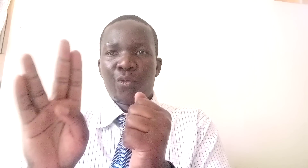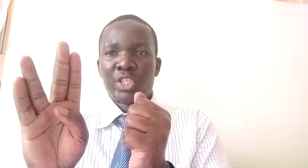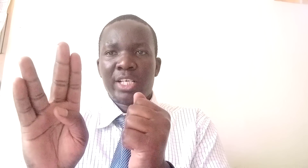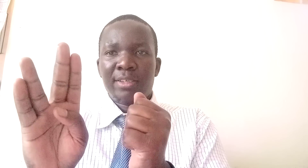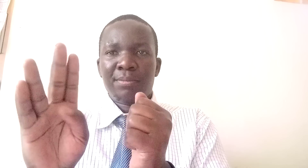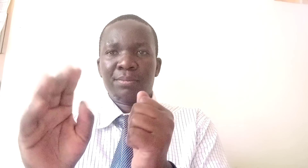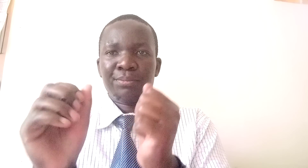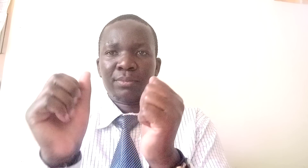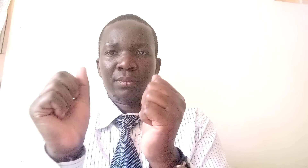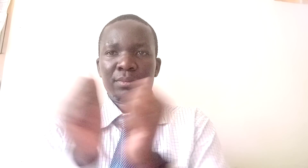14,